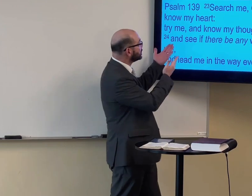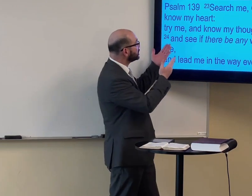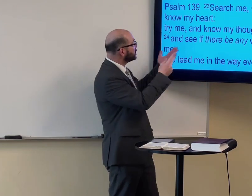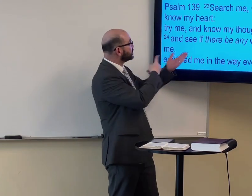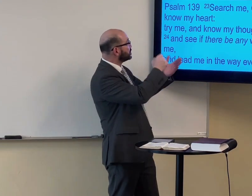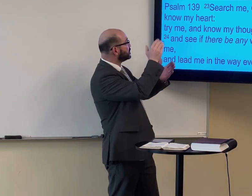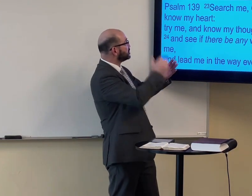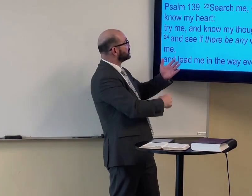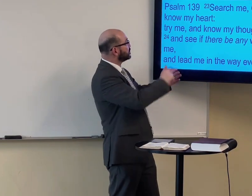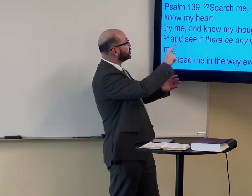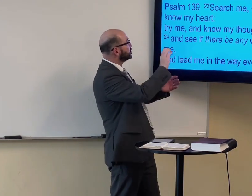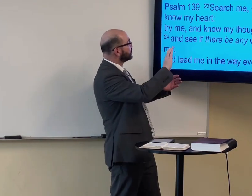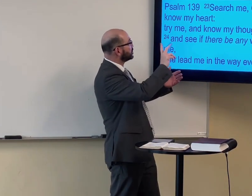139. This chapter